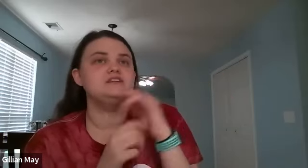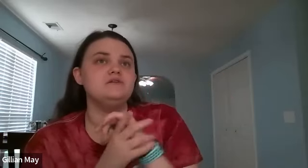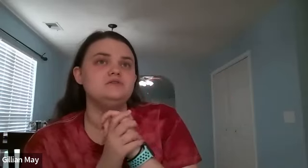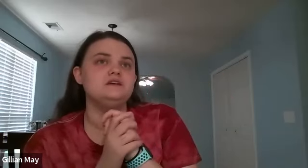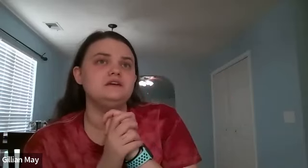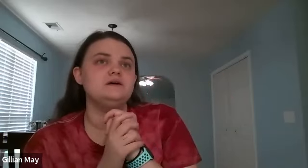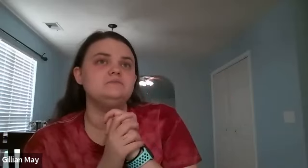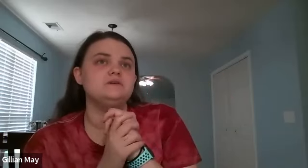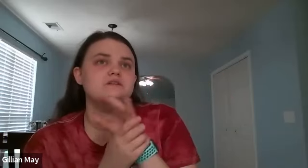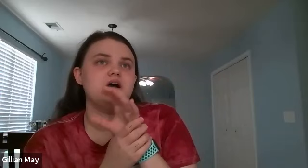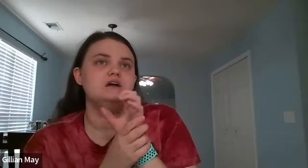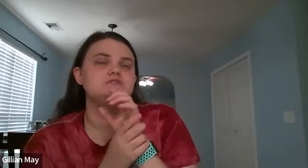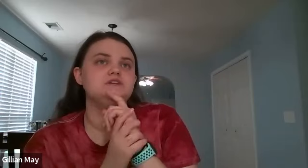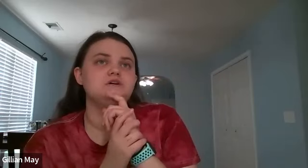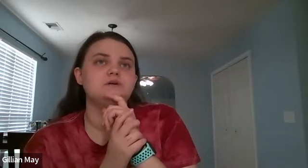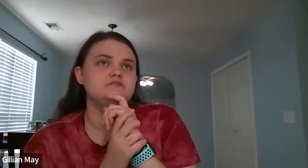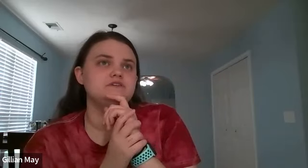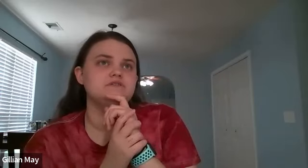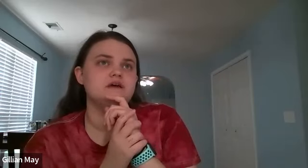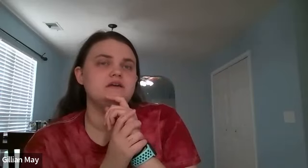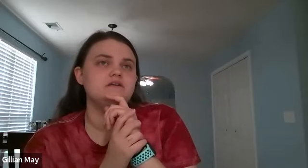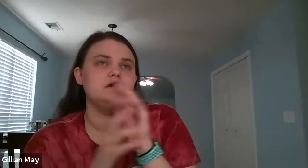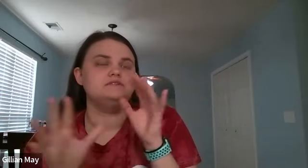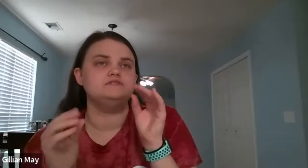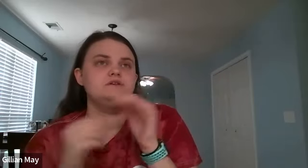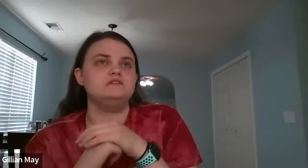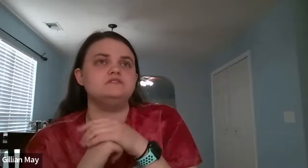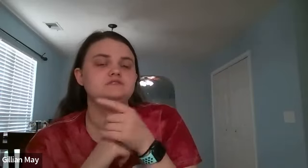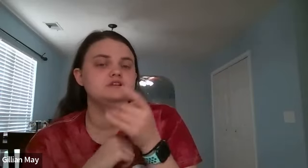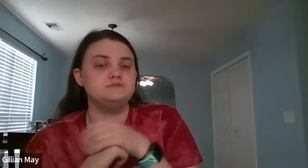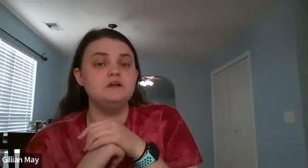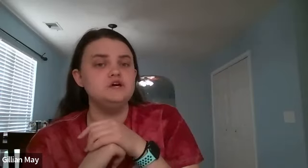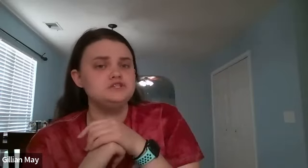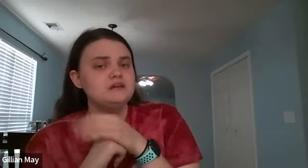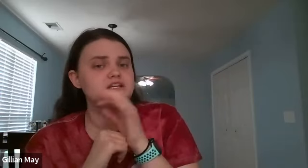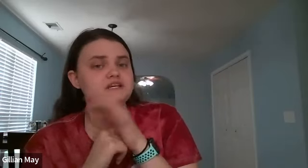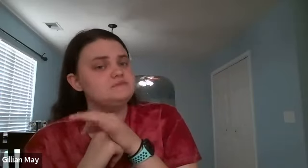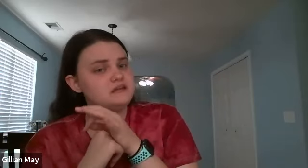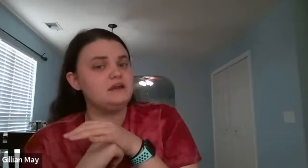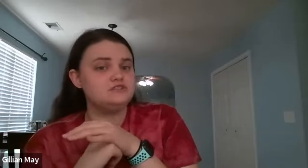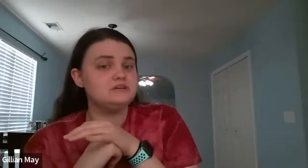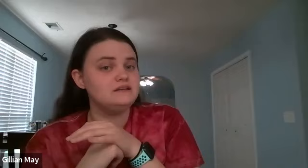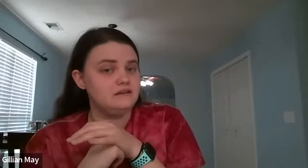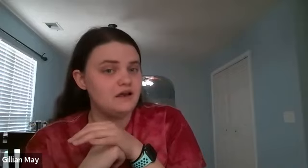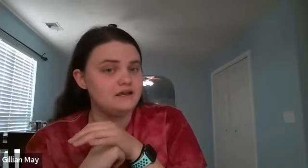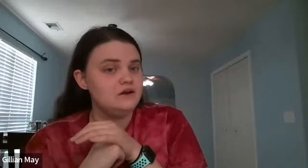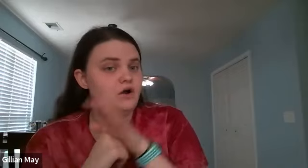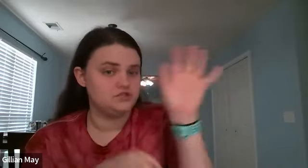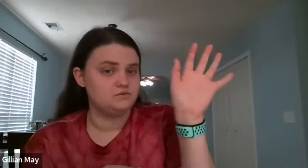no, you can get up, because 100, you don't have to use a hand. You have to use 2 hands. You still can use one. So you can actually get up to 999 on just one